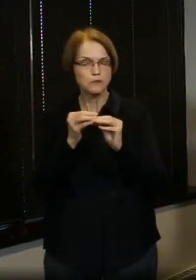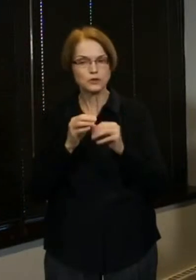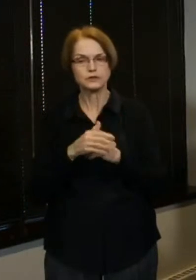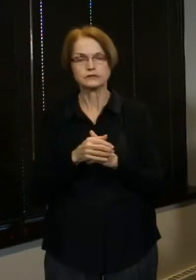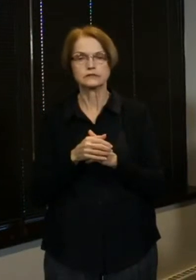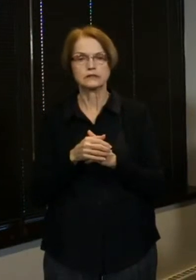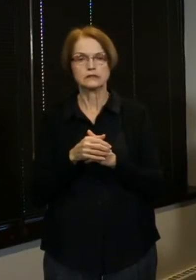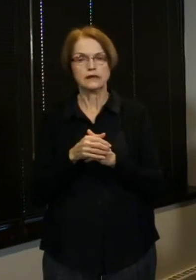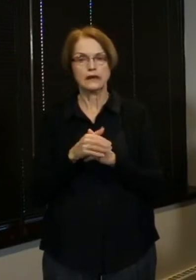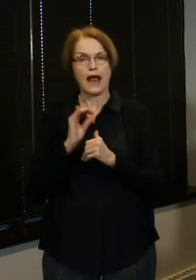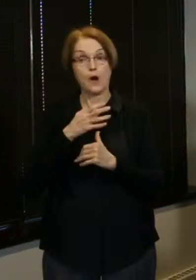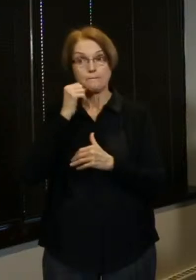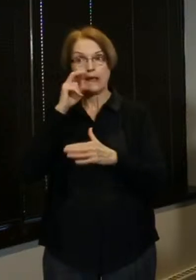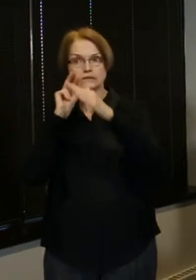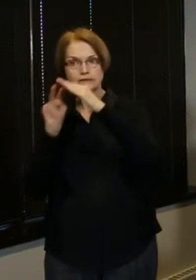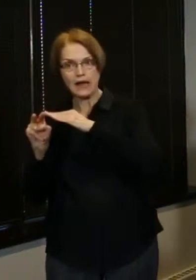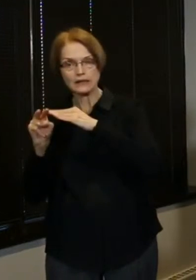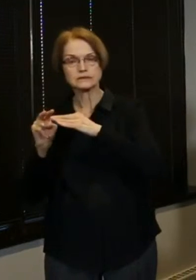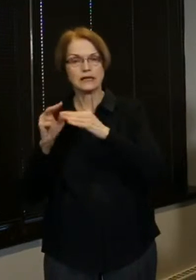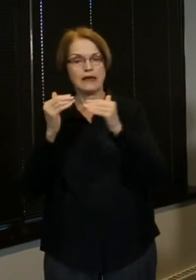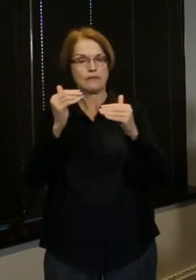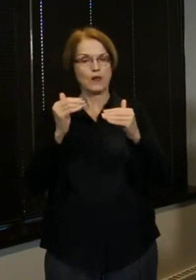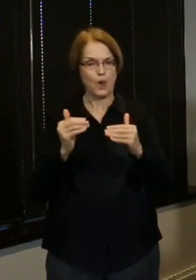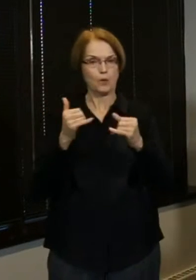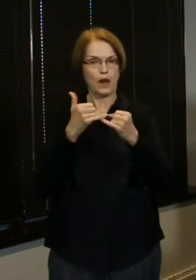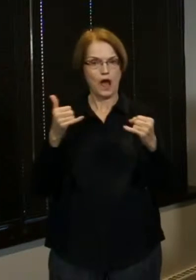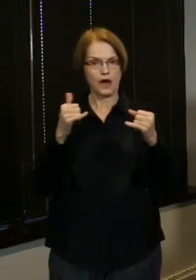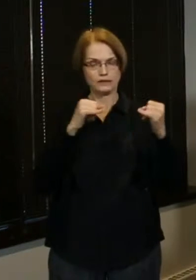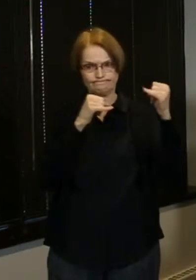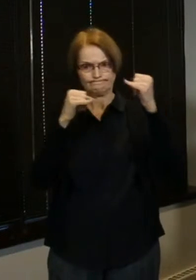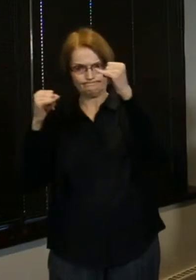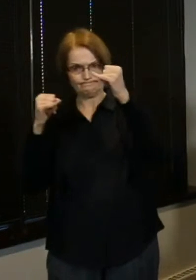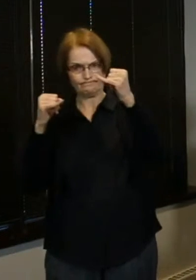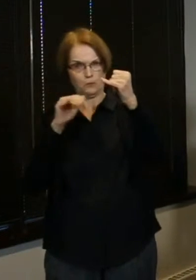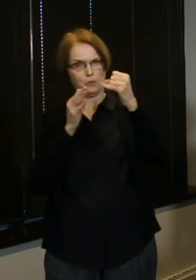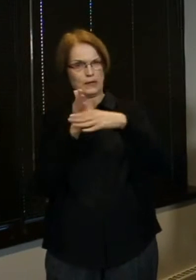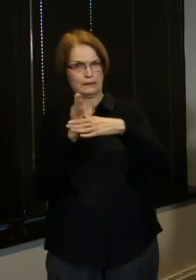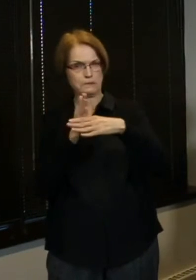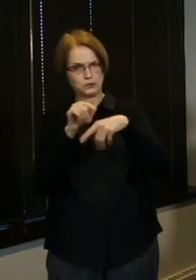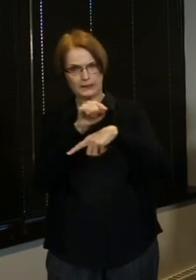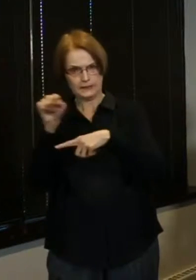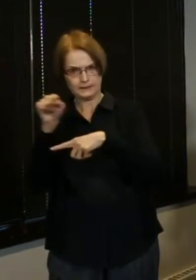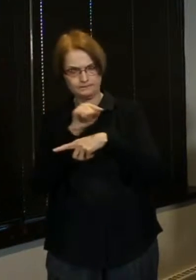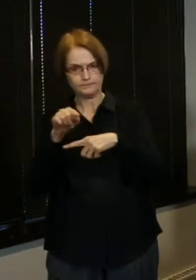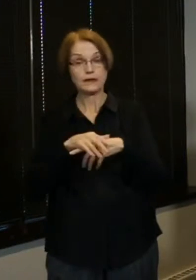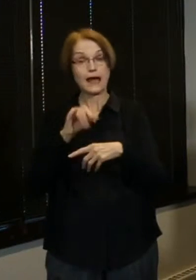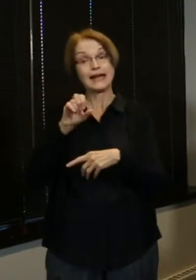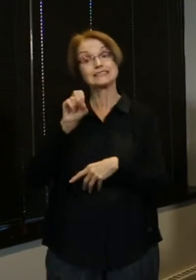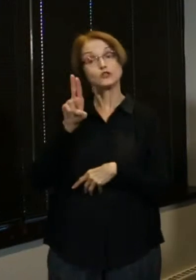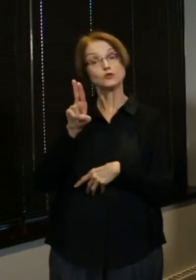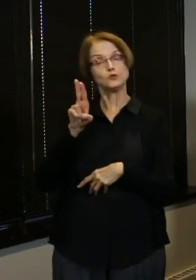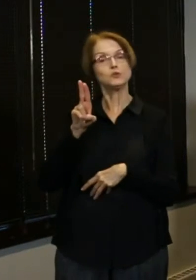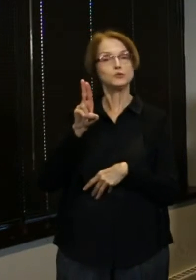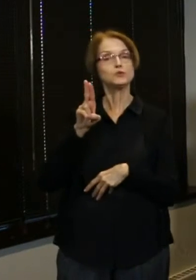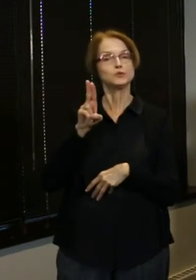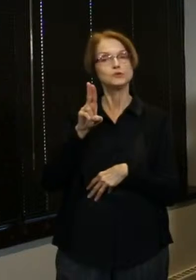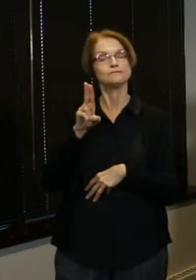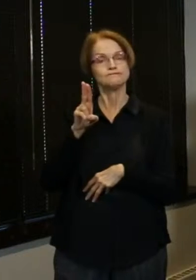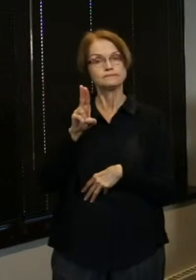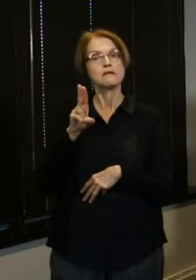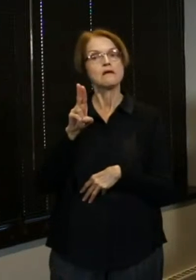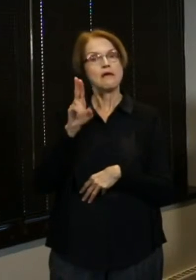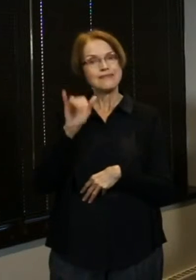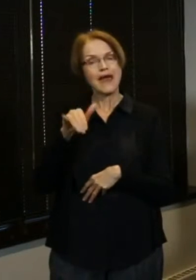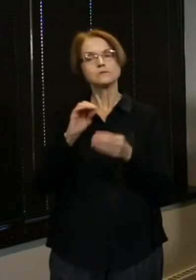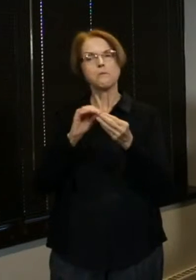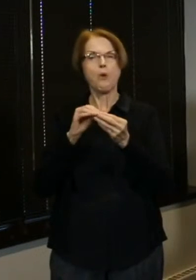that best guess line and the lower bound. And then the same thing with our intensive care unit. That's taken a little bit more of a significant drop